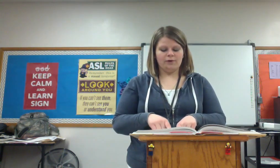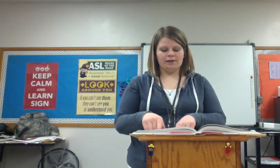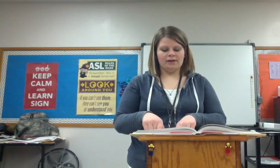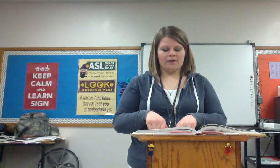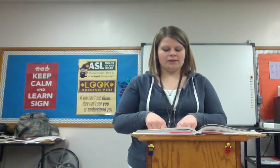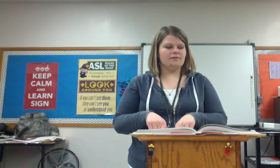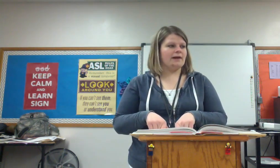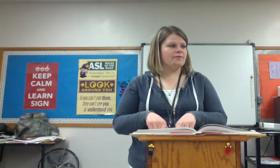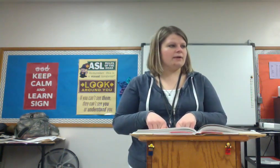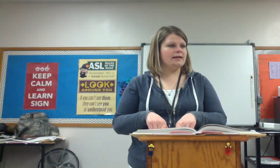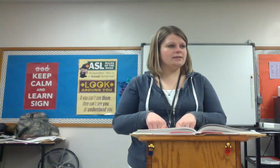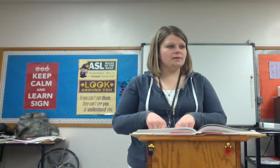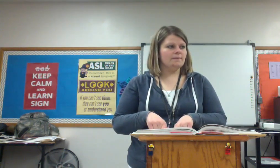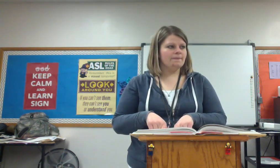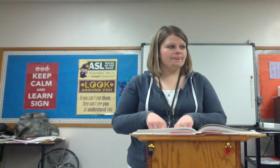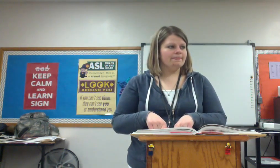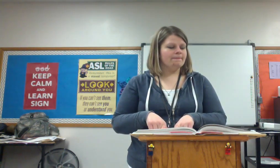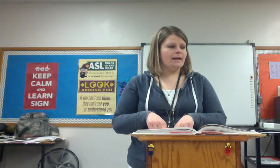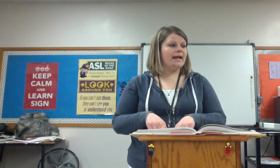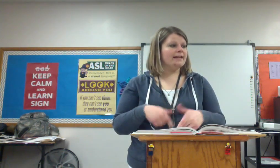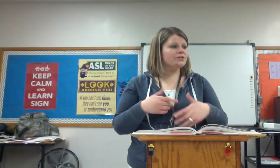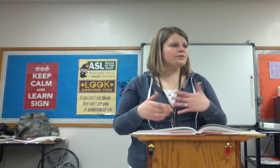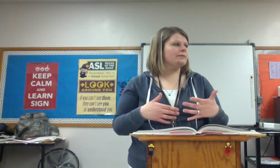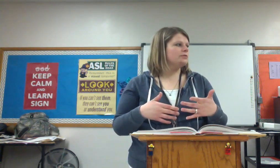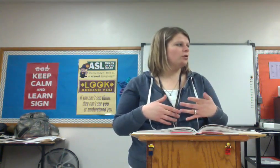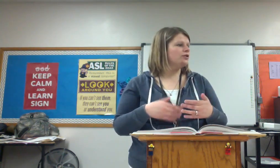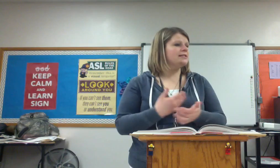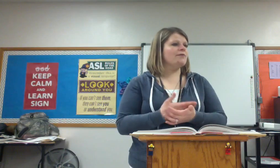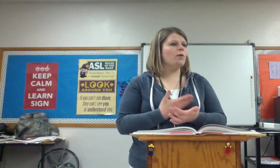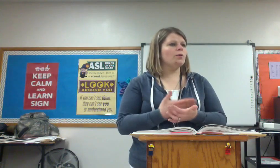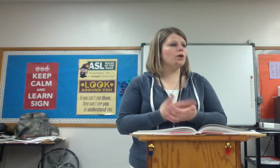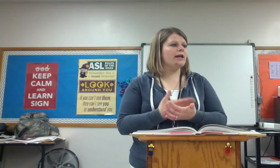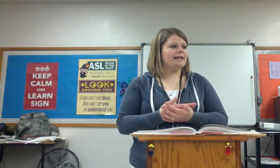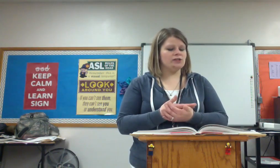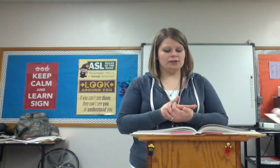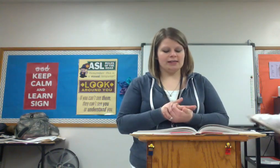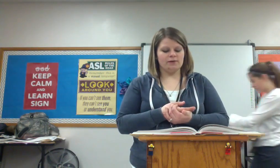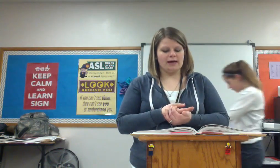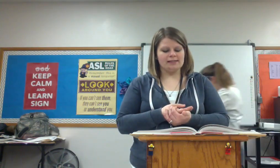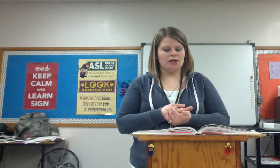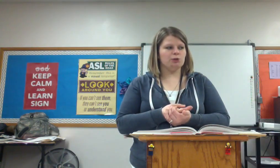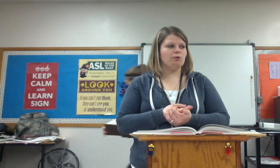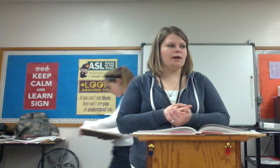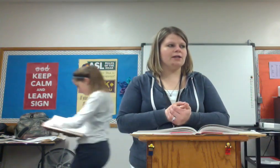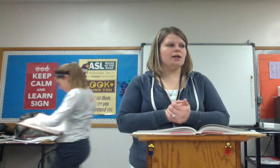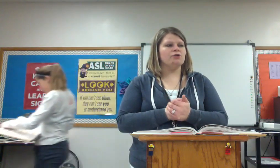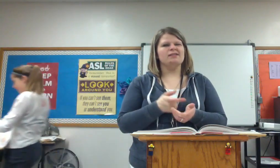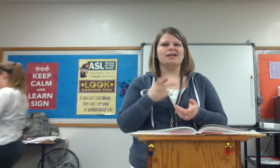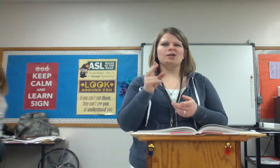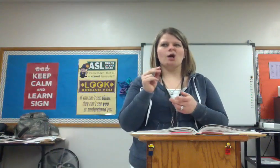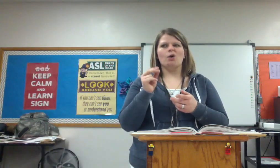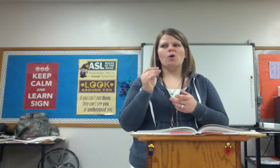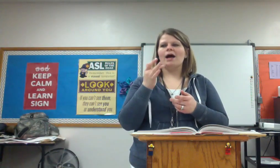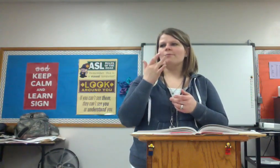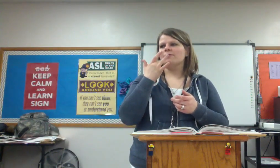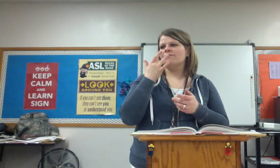and the other does 5 through 8. And answer them. Don't just give one-word answers. If you ask, are you a writer? You could say, no, I prefer